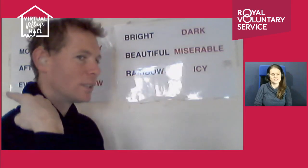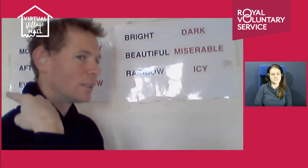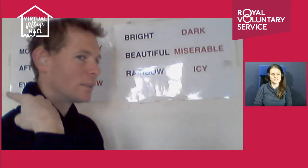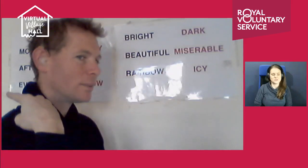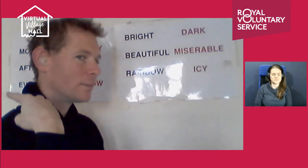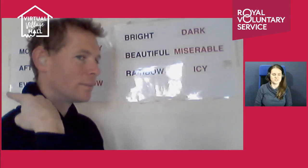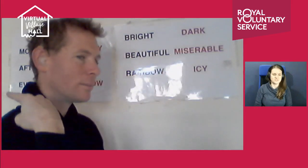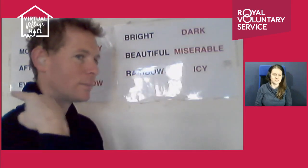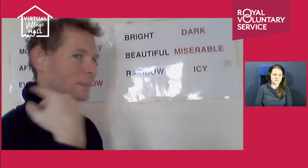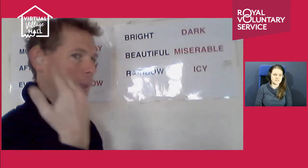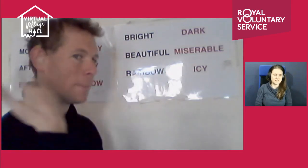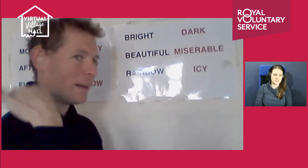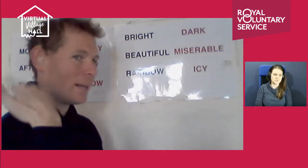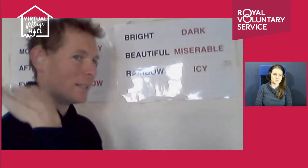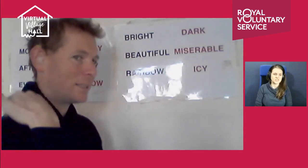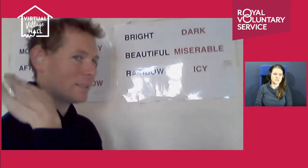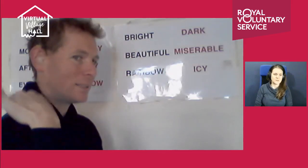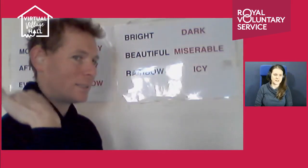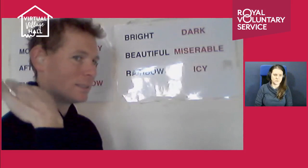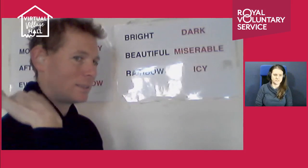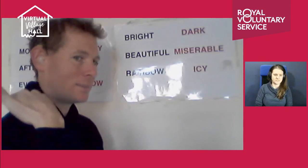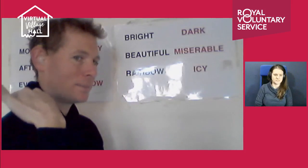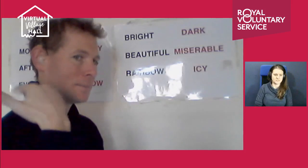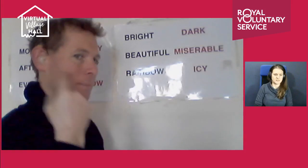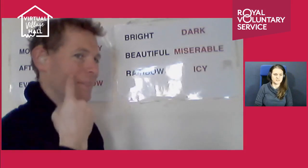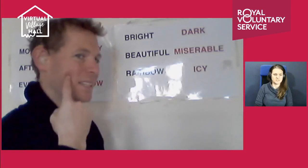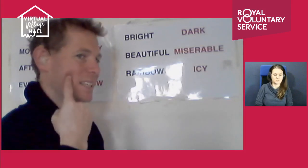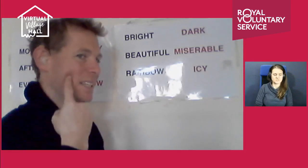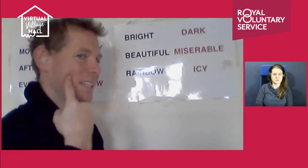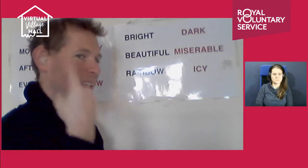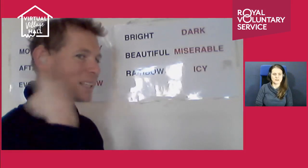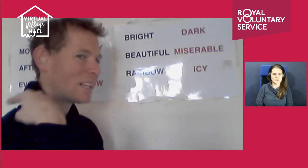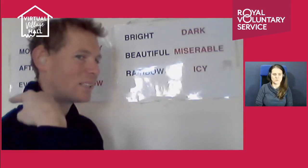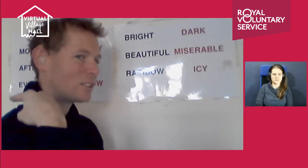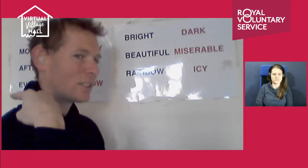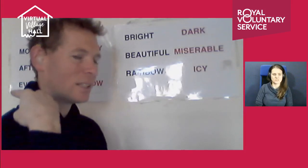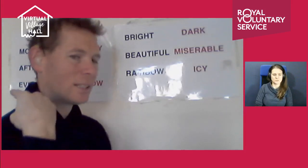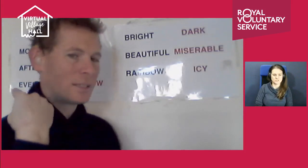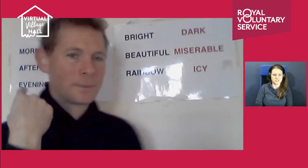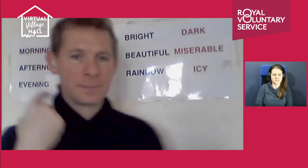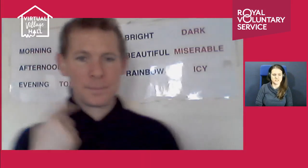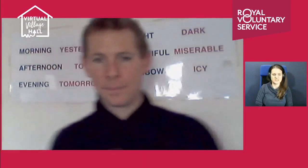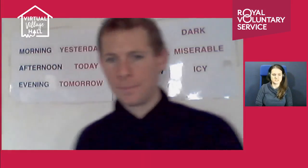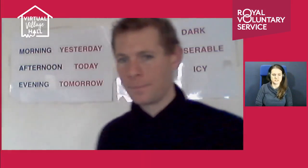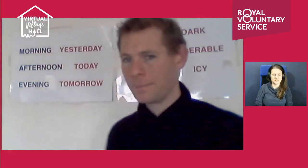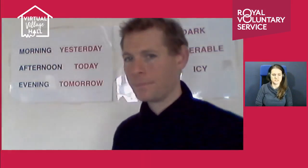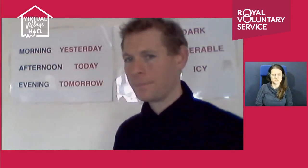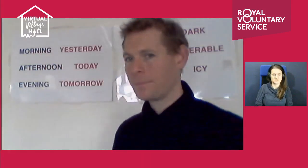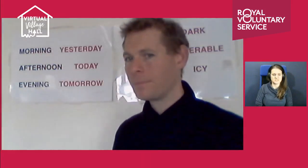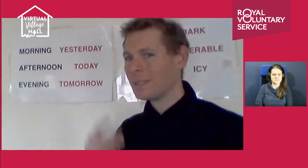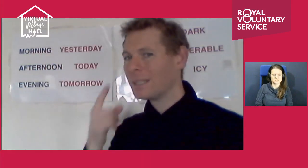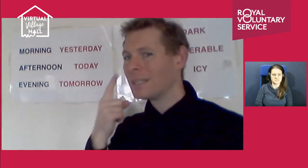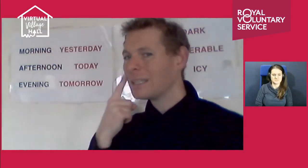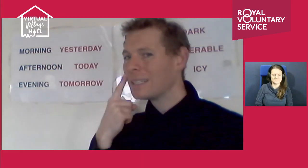See, I'll do it this way so you can see. It goes from my cheek backwards, okay? So it's going backwards from your cheek. Yesterday.